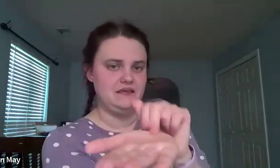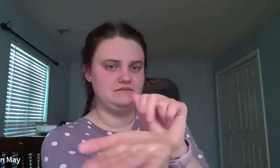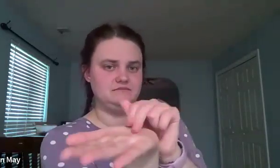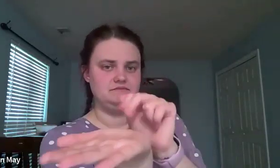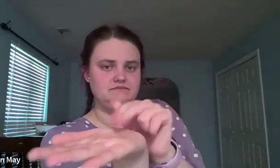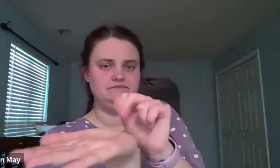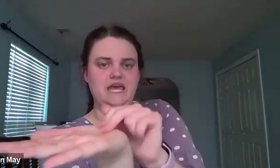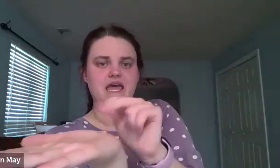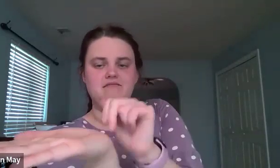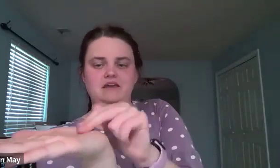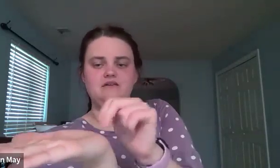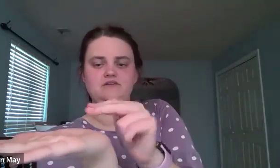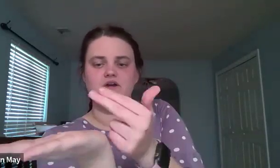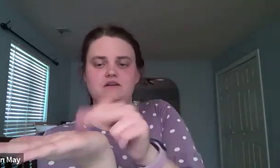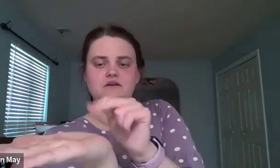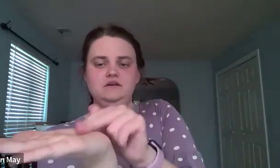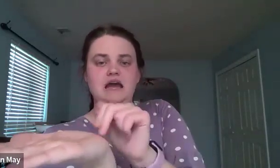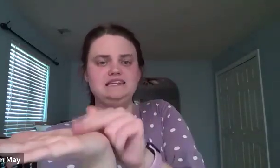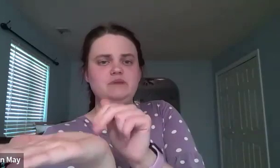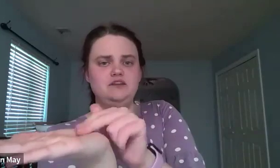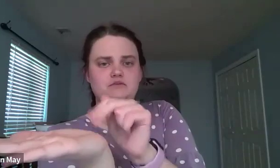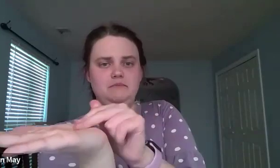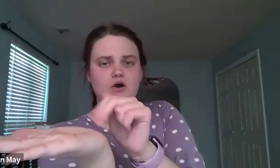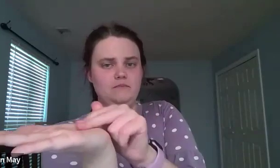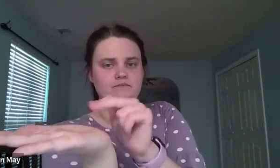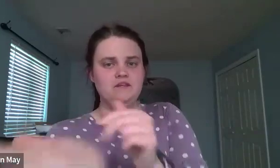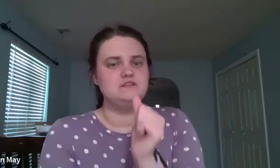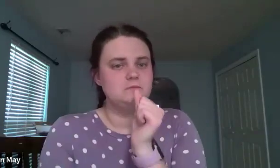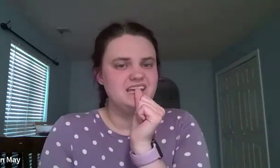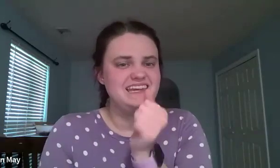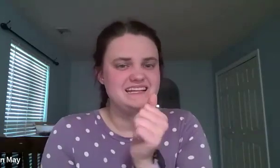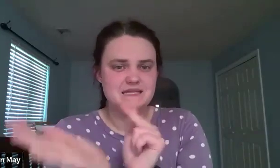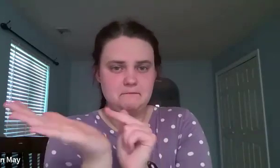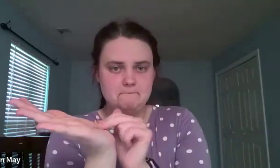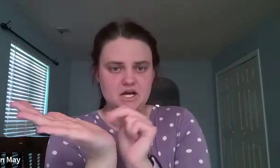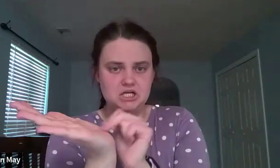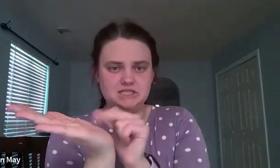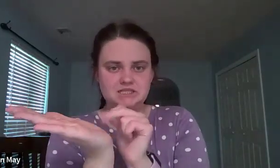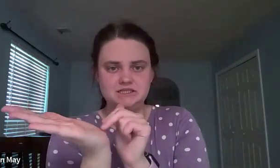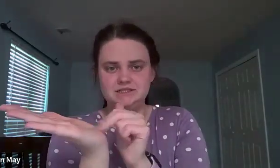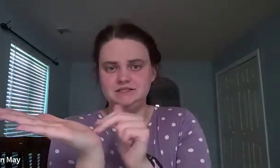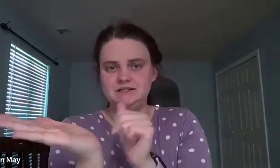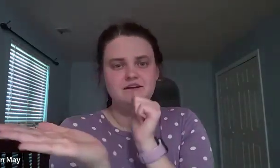like pet, like, I don't even know how to, I guess pet your like palm. So peanut butter.